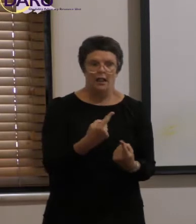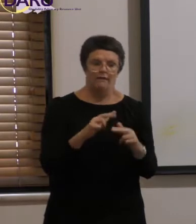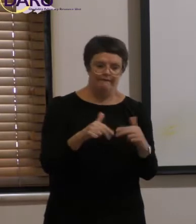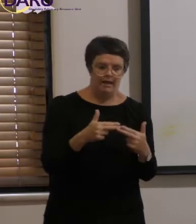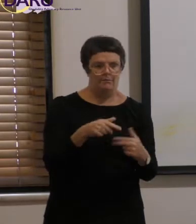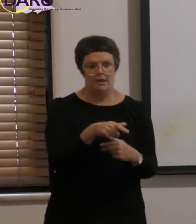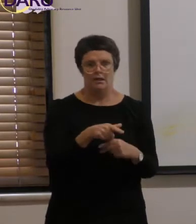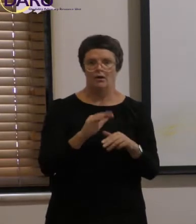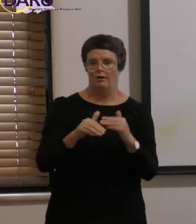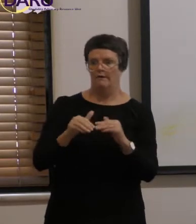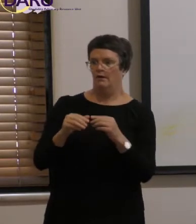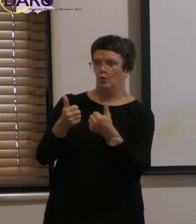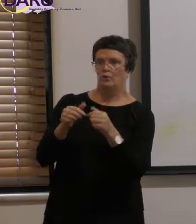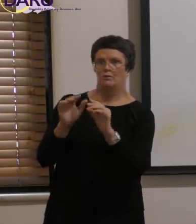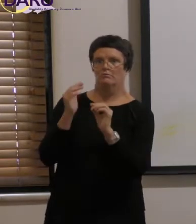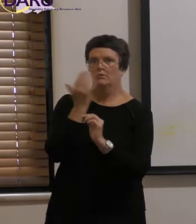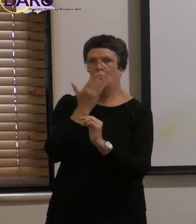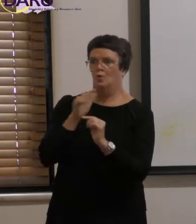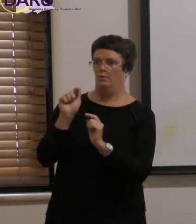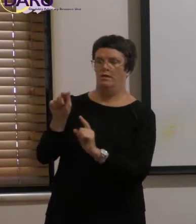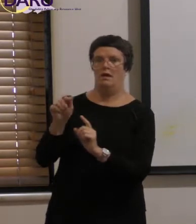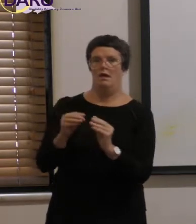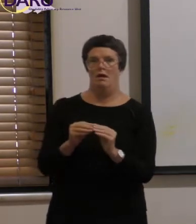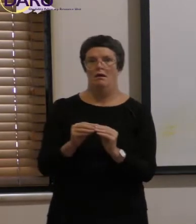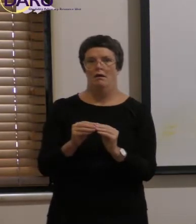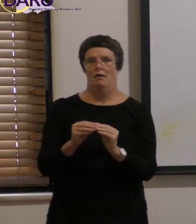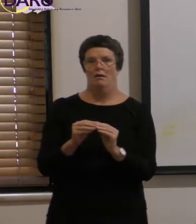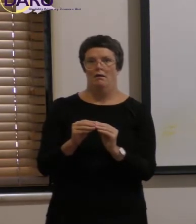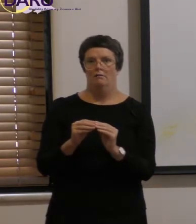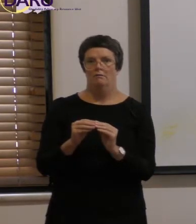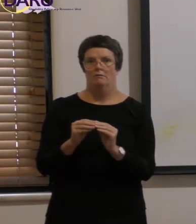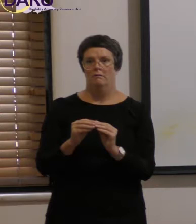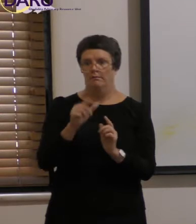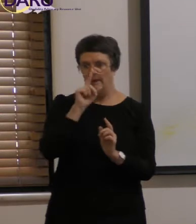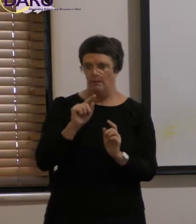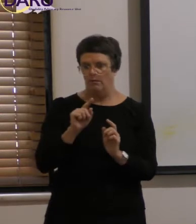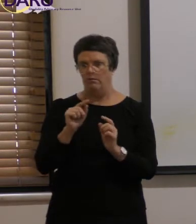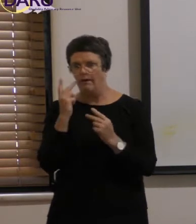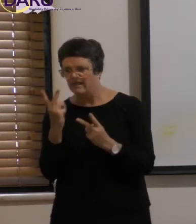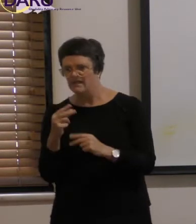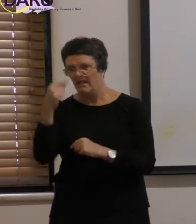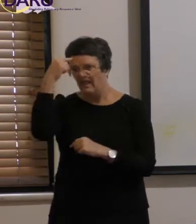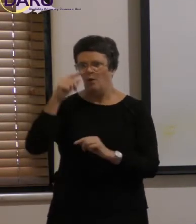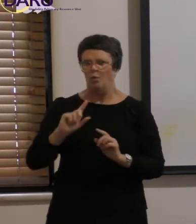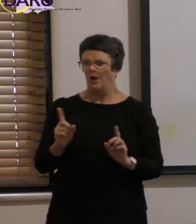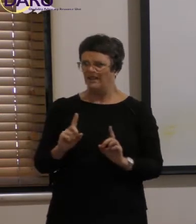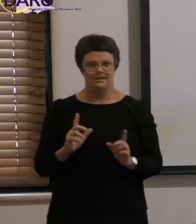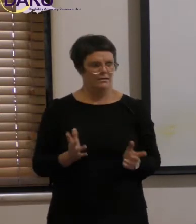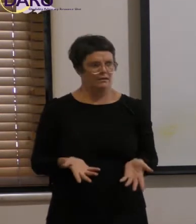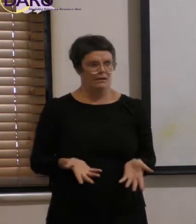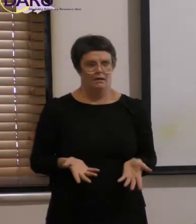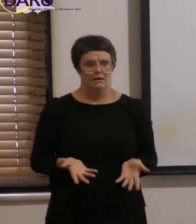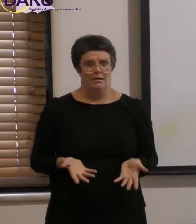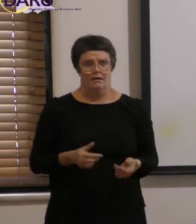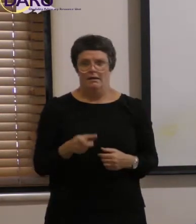even know if that exists. They're fantastic, they've got a great rep that we've had, and people go there and went, what? We were told don't even bother